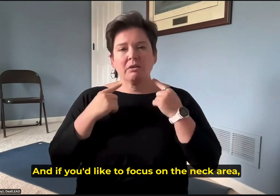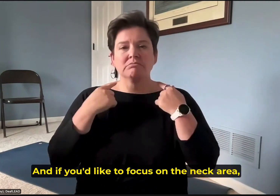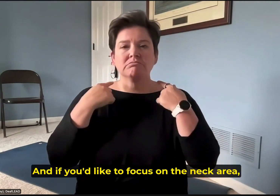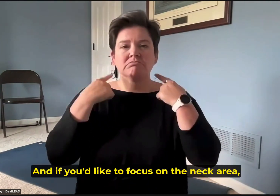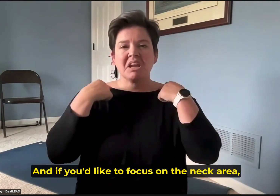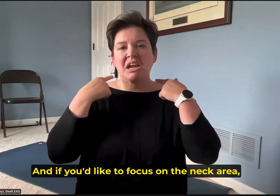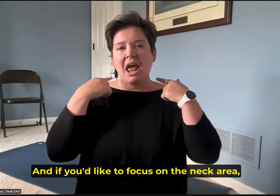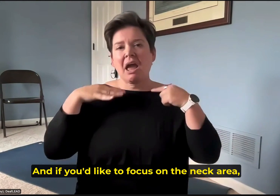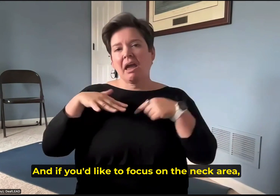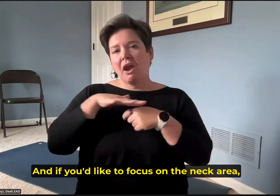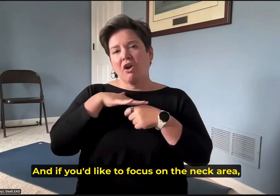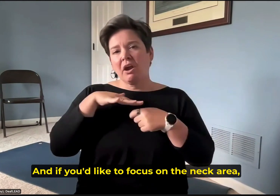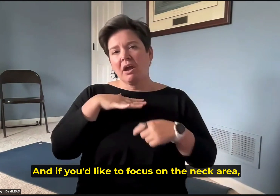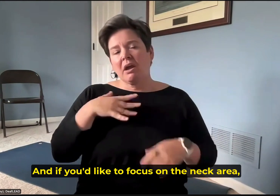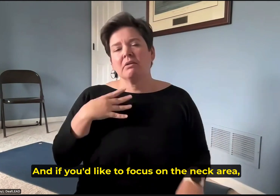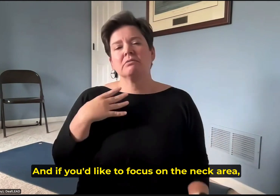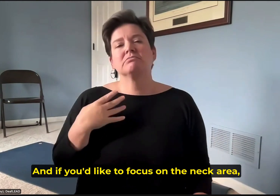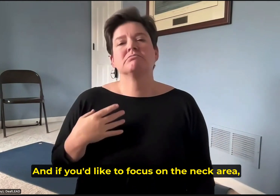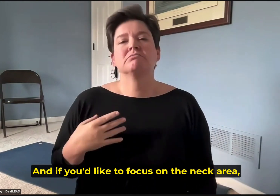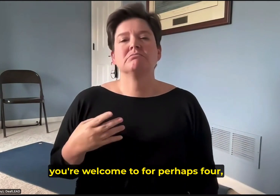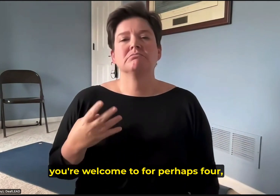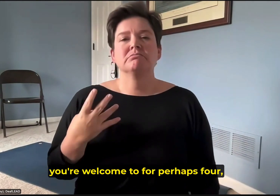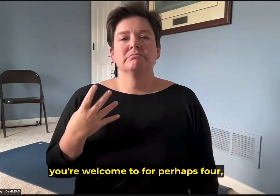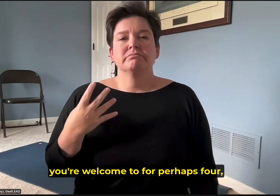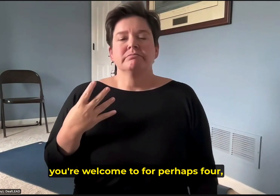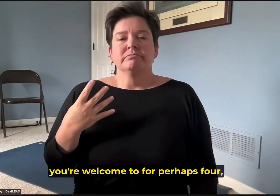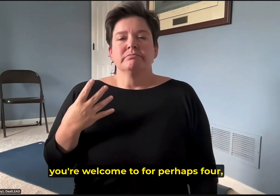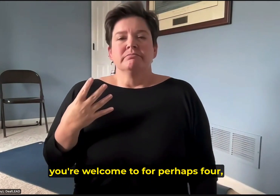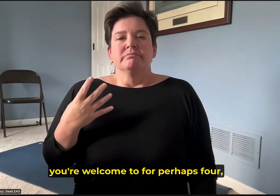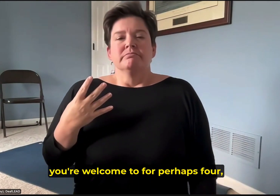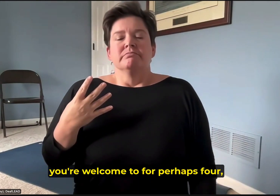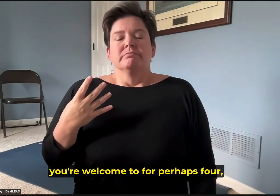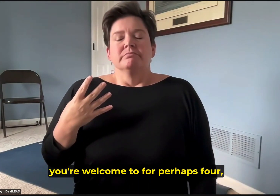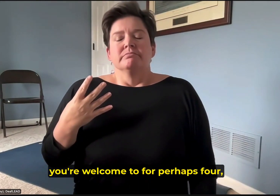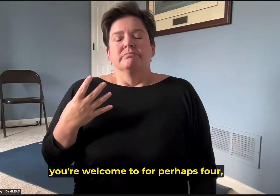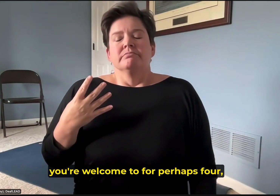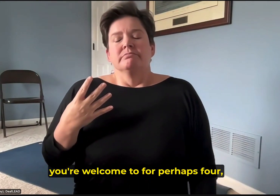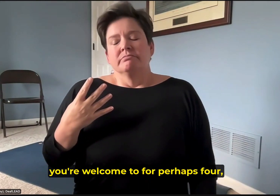And if you'd like to focus on the neck area, you're welcome to for perhaps 4.